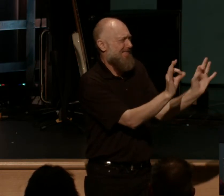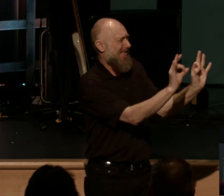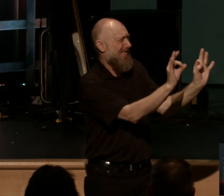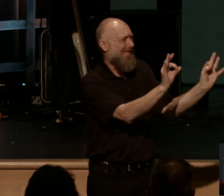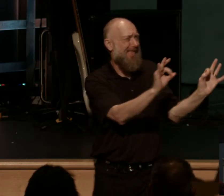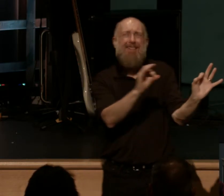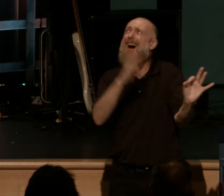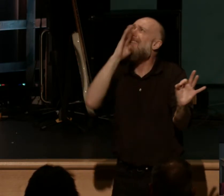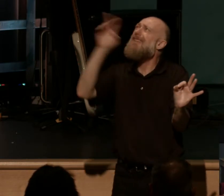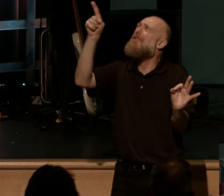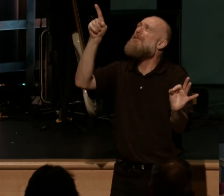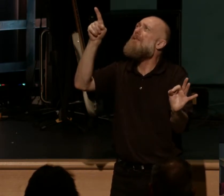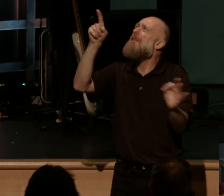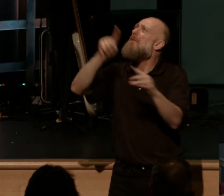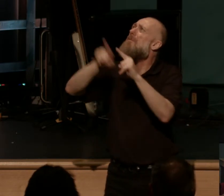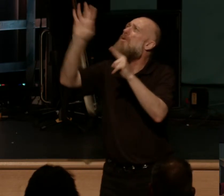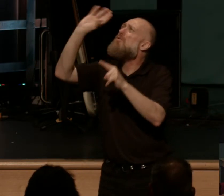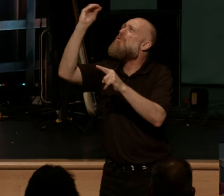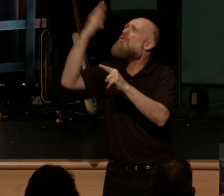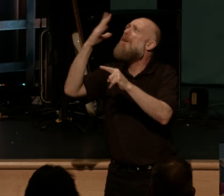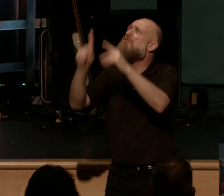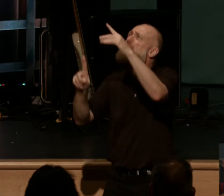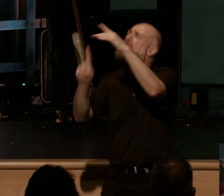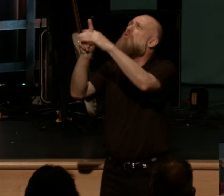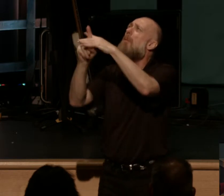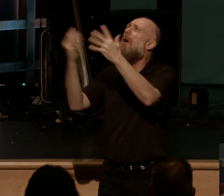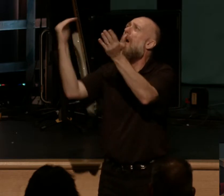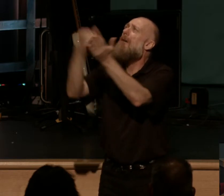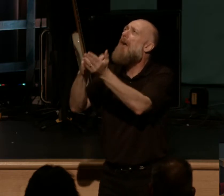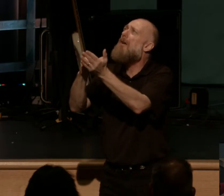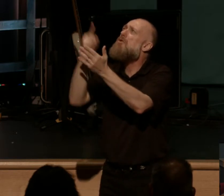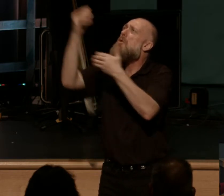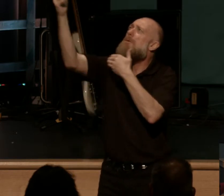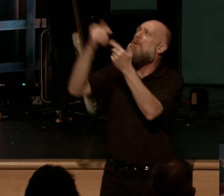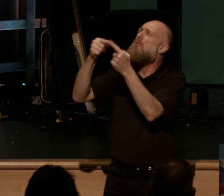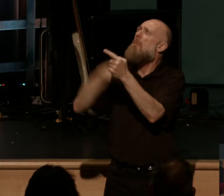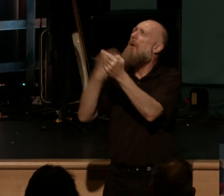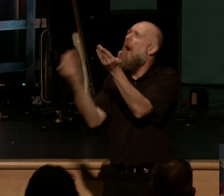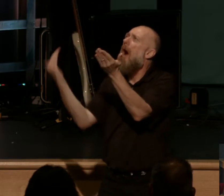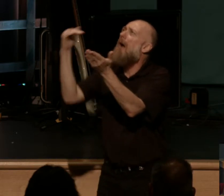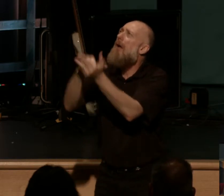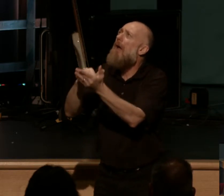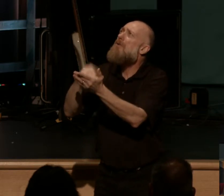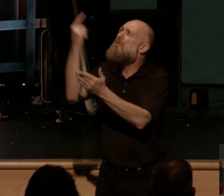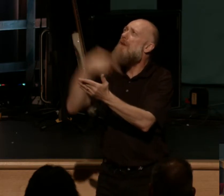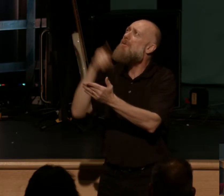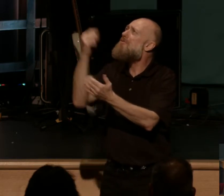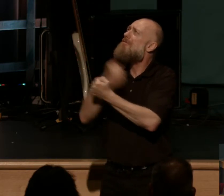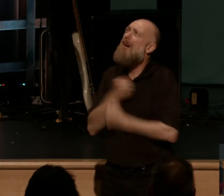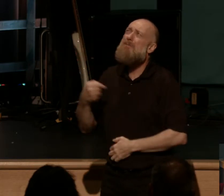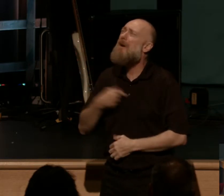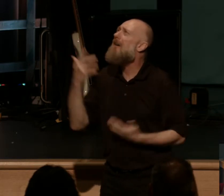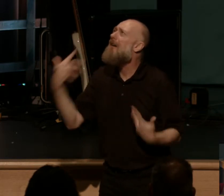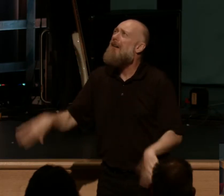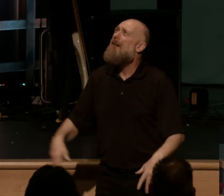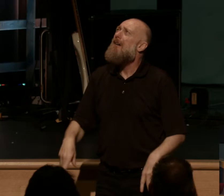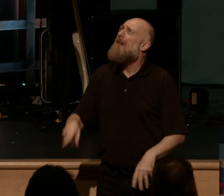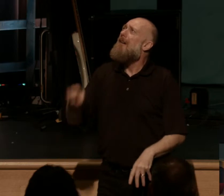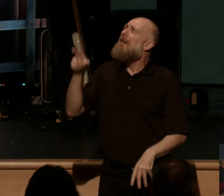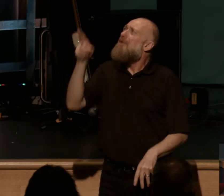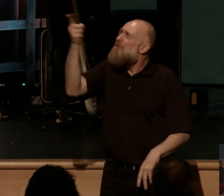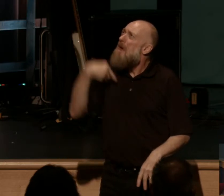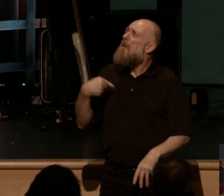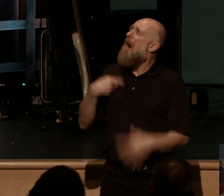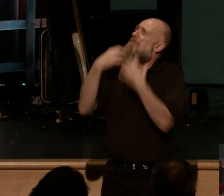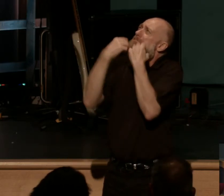you. But you in your grace, you show up again. In your grace, you come near again and you tell me how loved I am and how precious